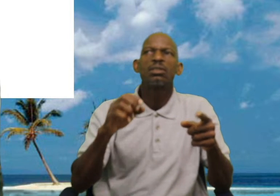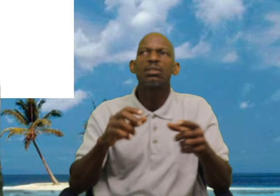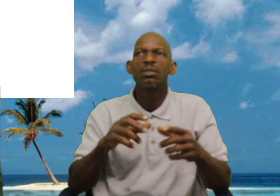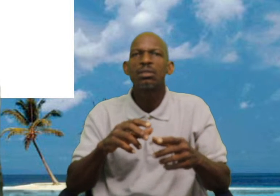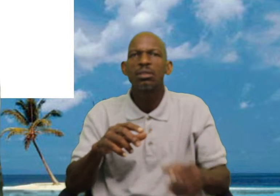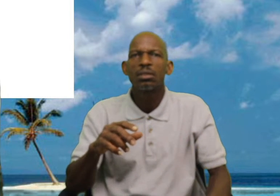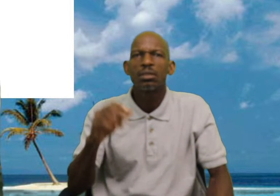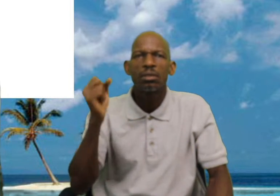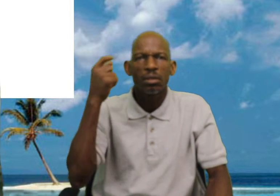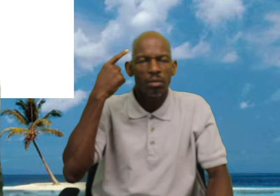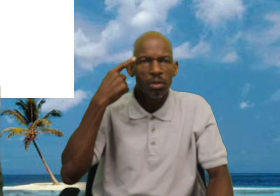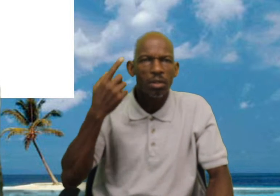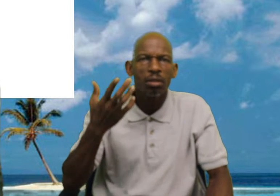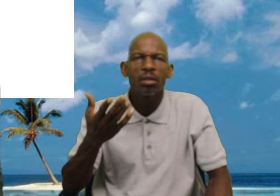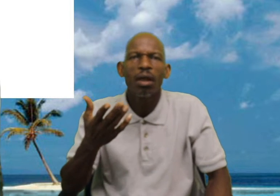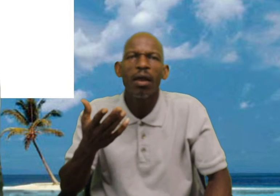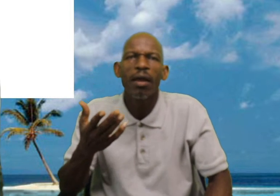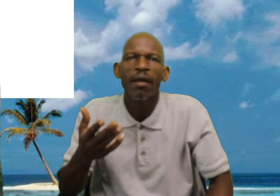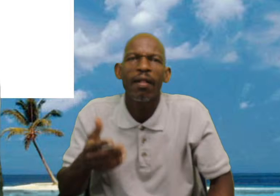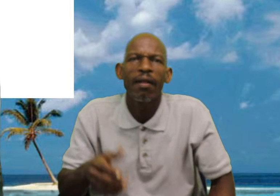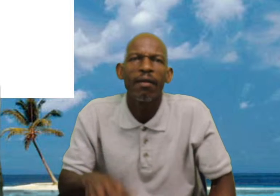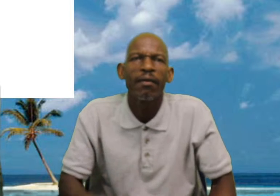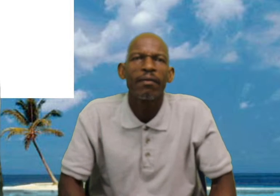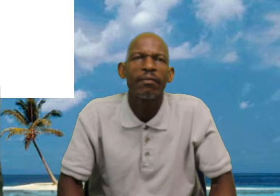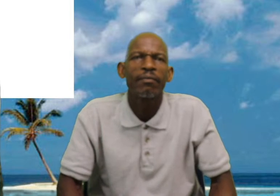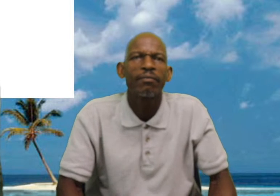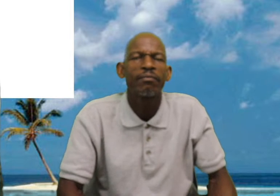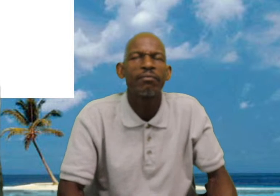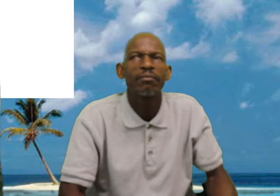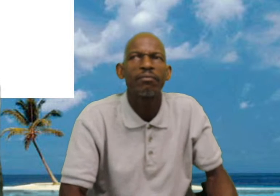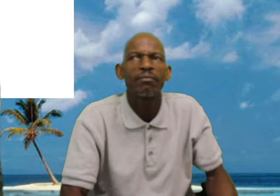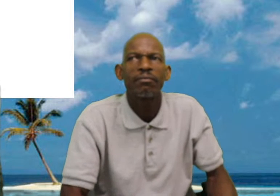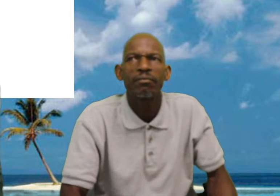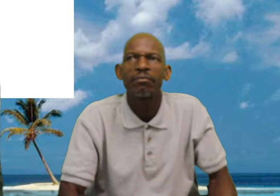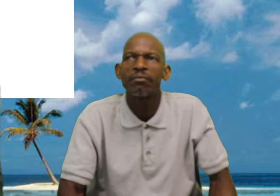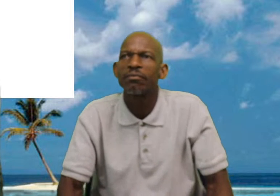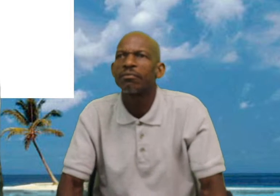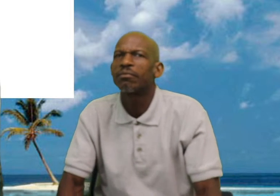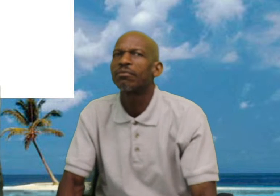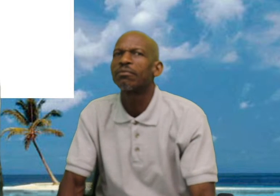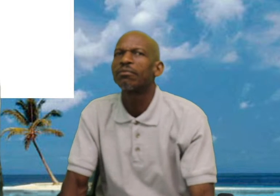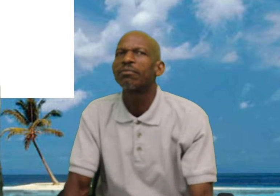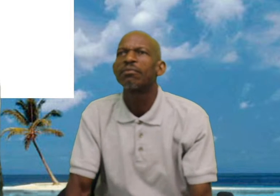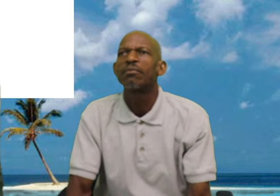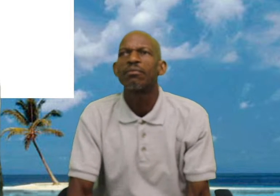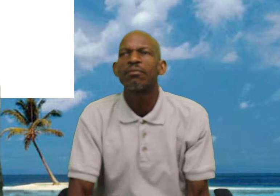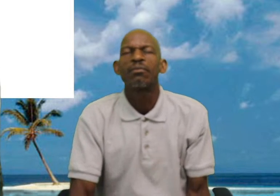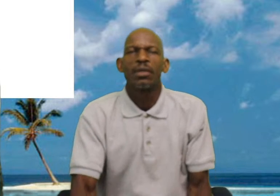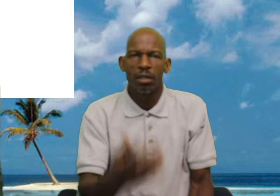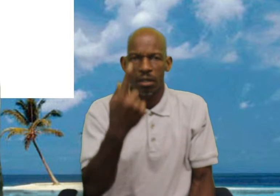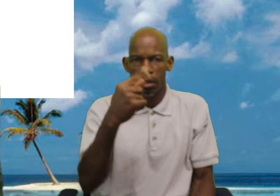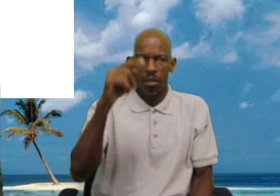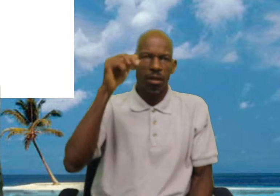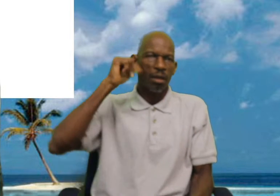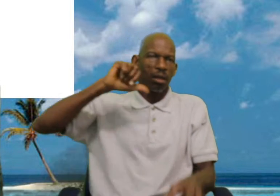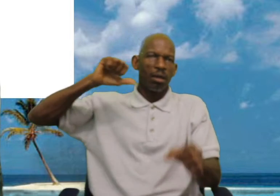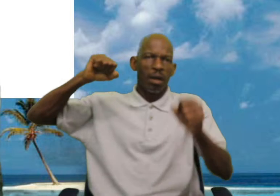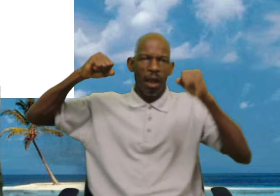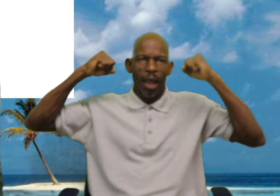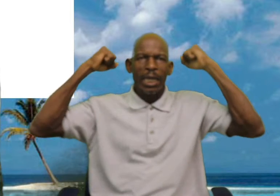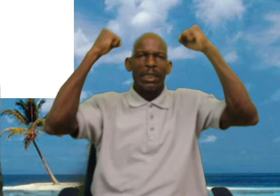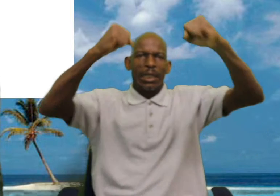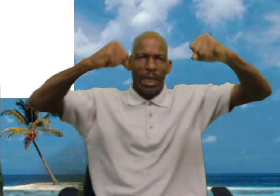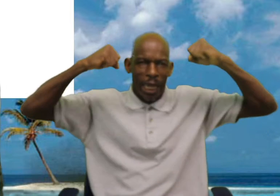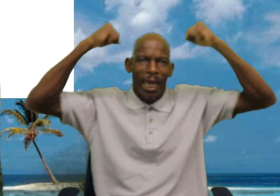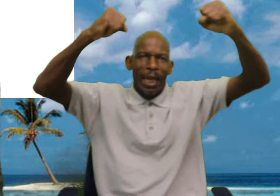Yes, Shabiki? Yes, Shabriki? I'll say Shabriki. The girl, right. So